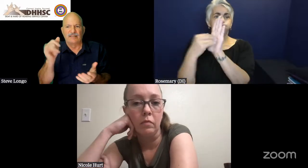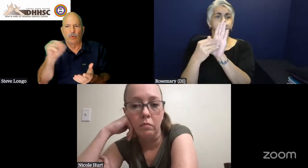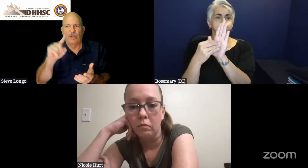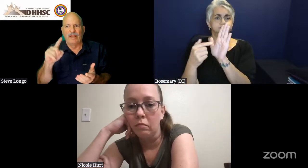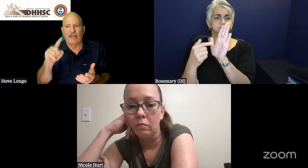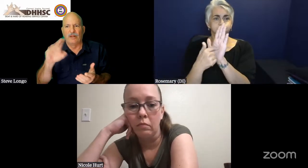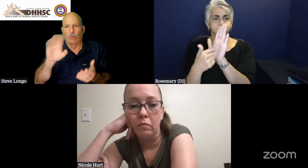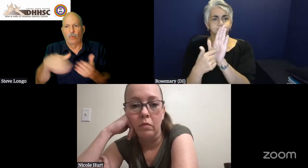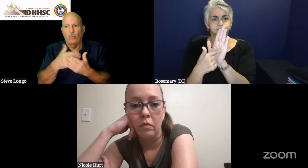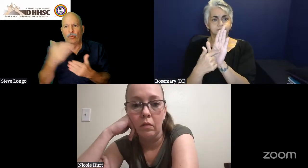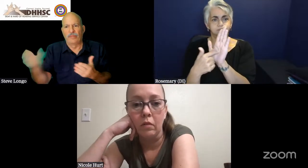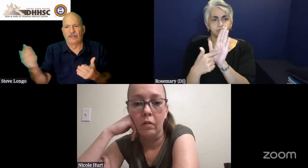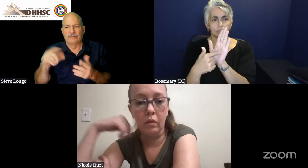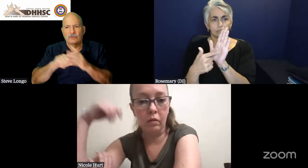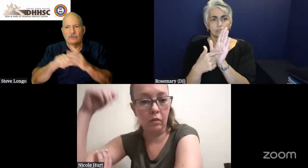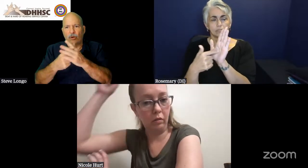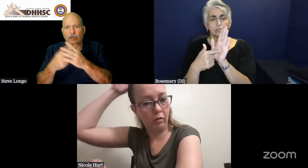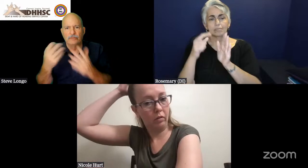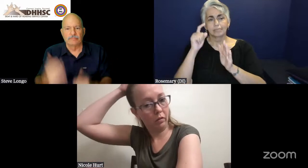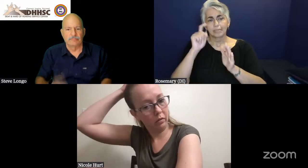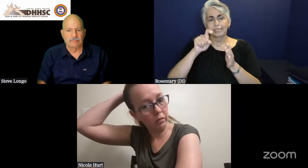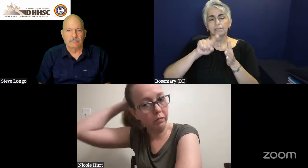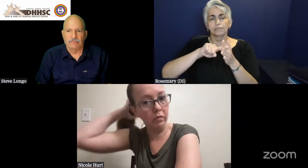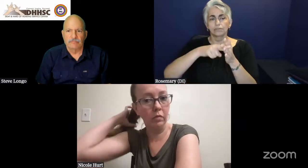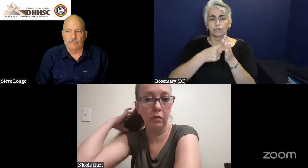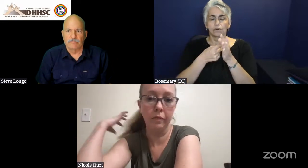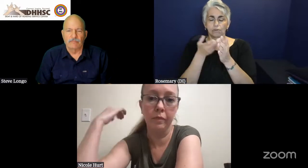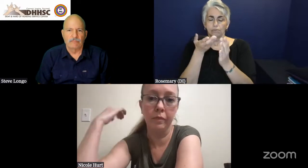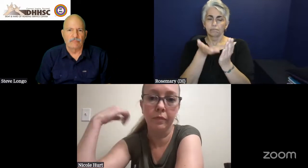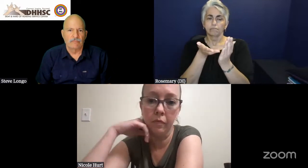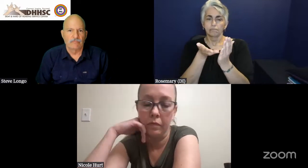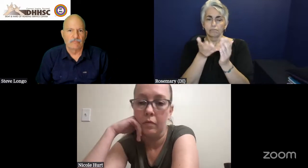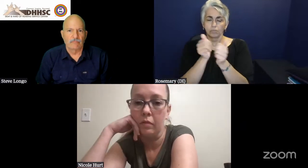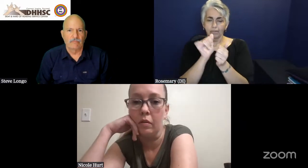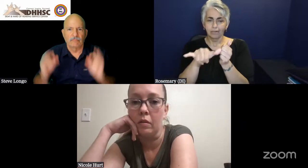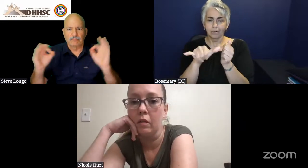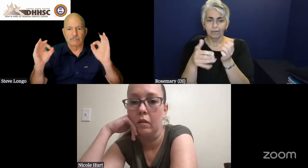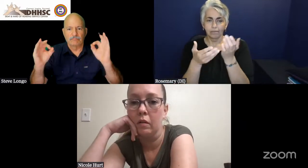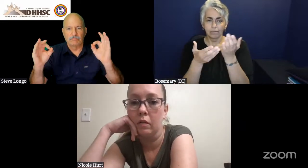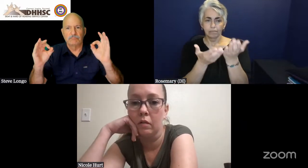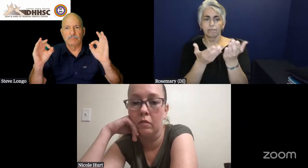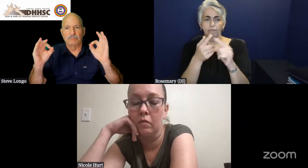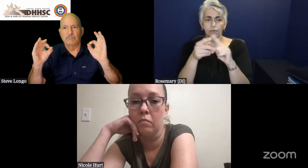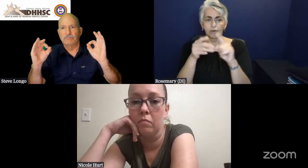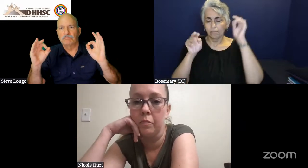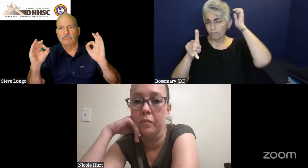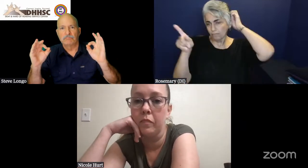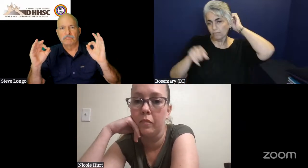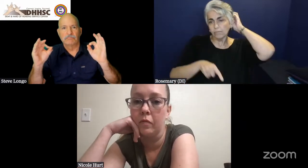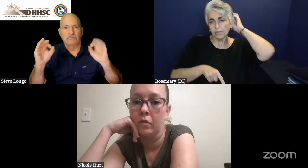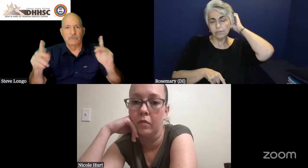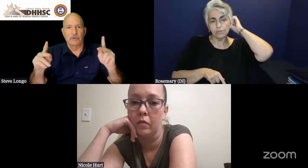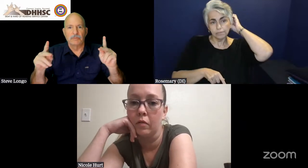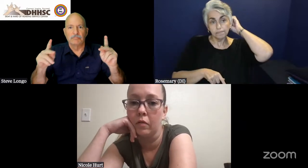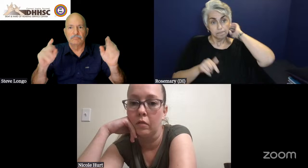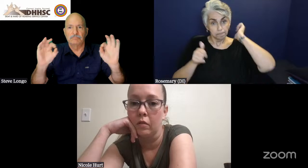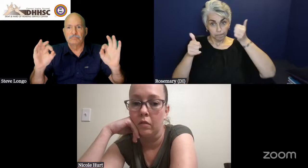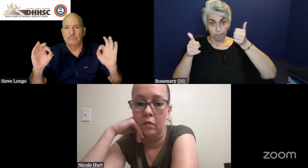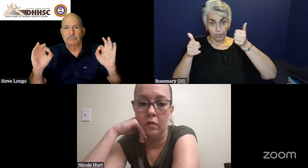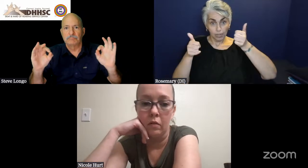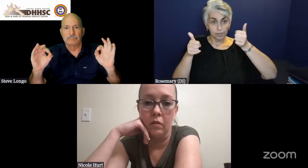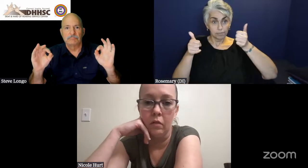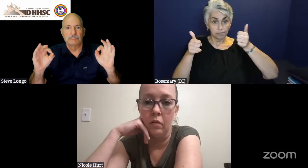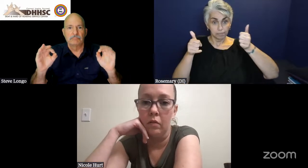And so we went ahead and put it in there, but it wasn't in the first place. So we started with that recommendation